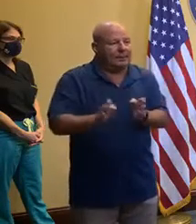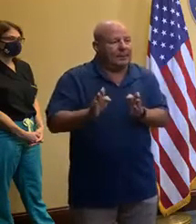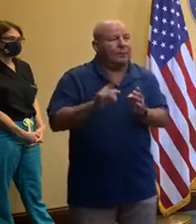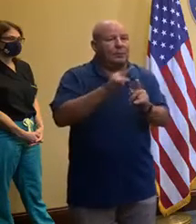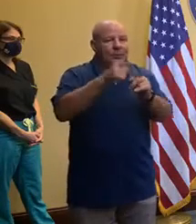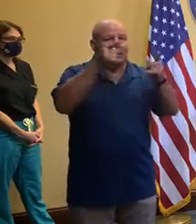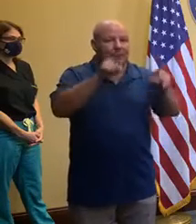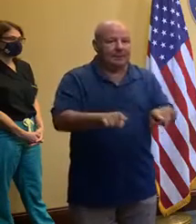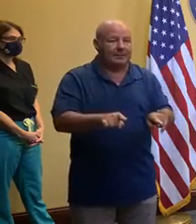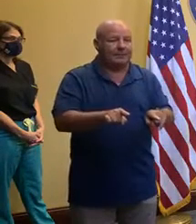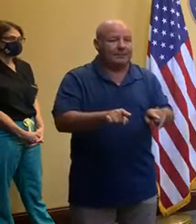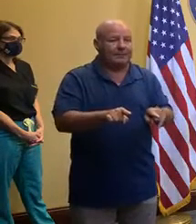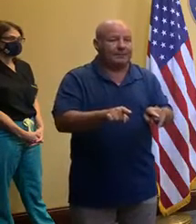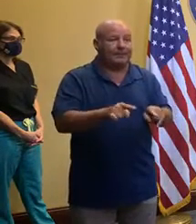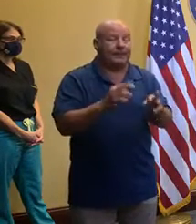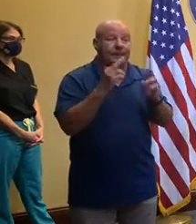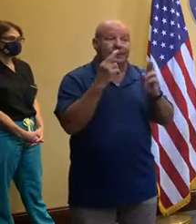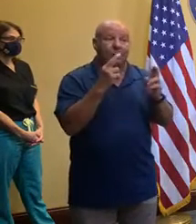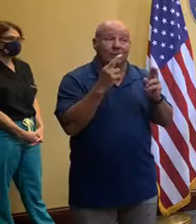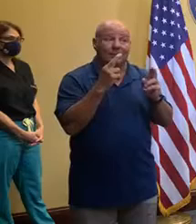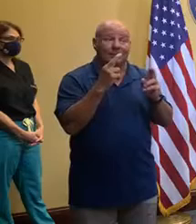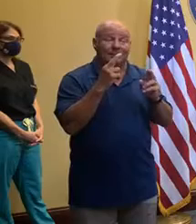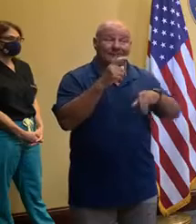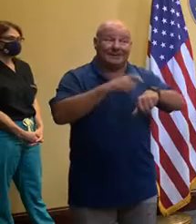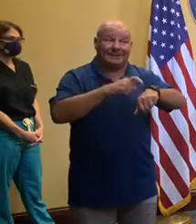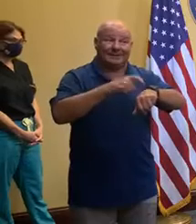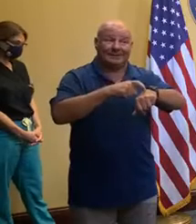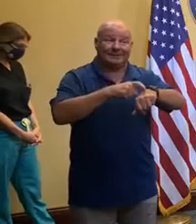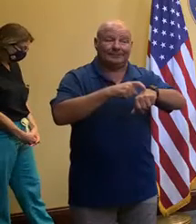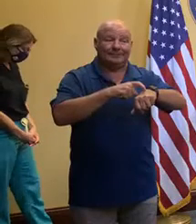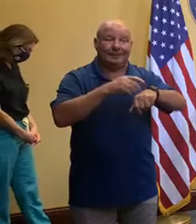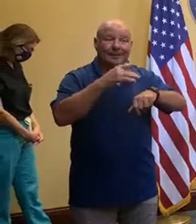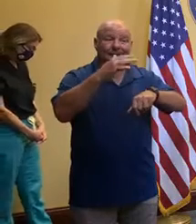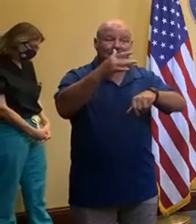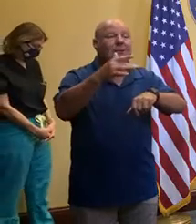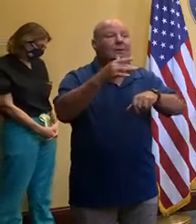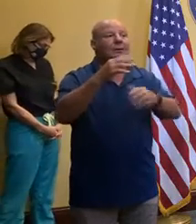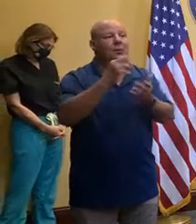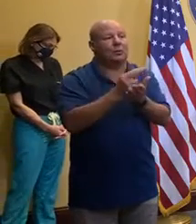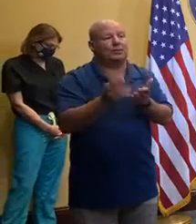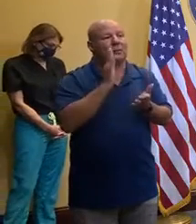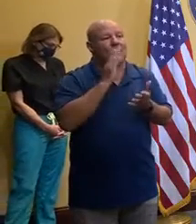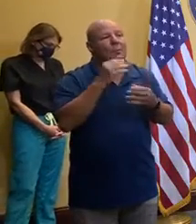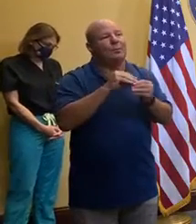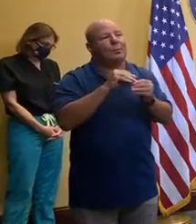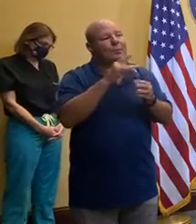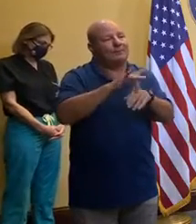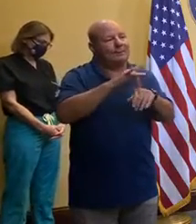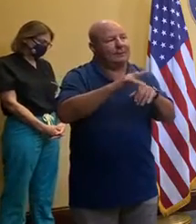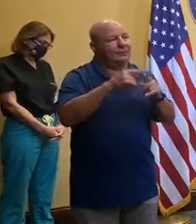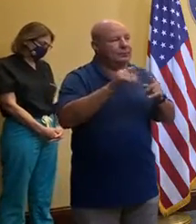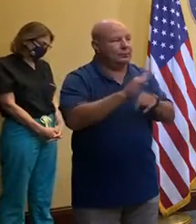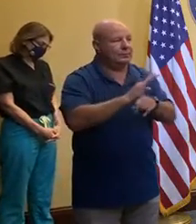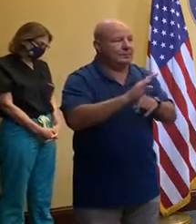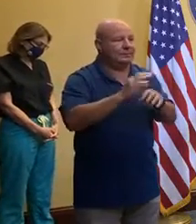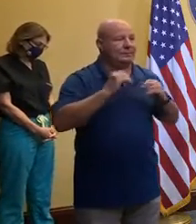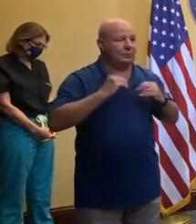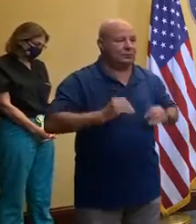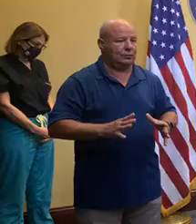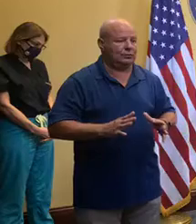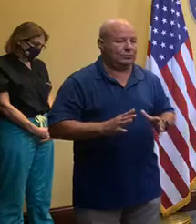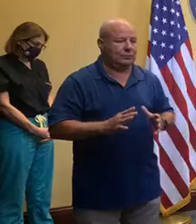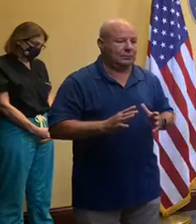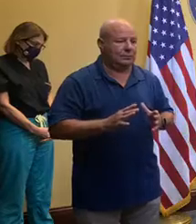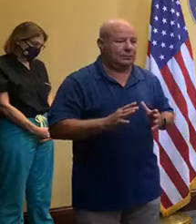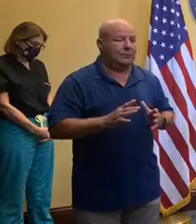happens. Hopefully, even by that time, resources would have been made more available to our business owners so that they will